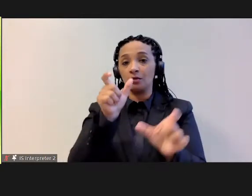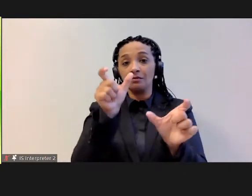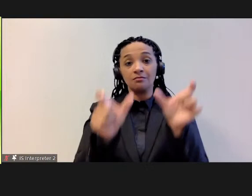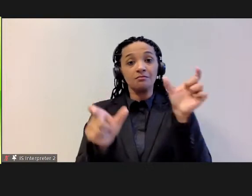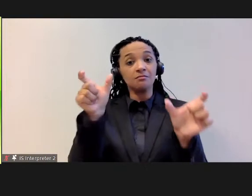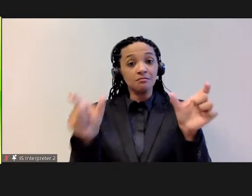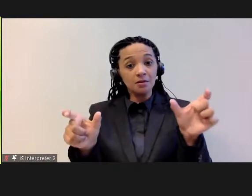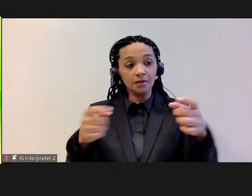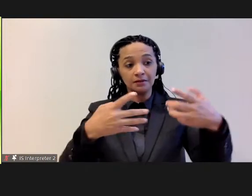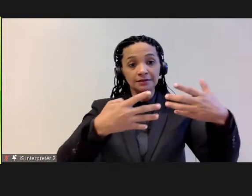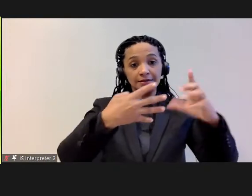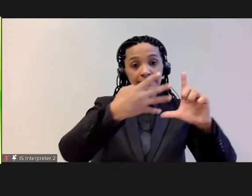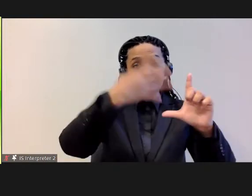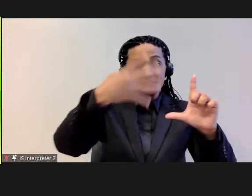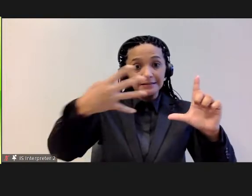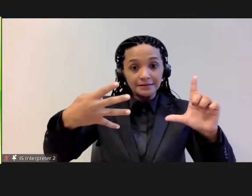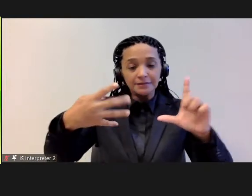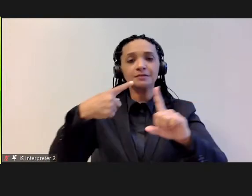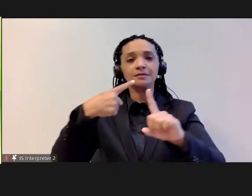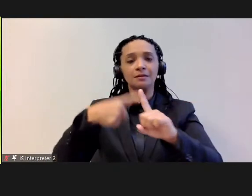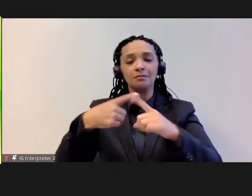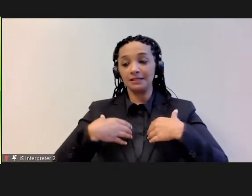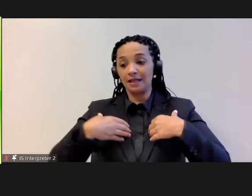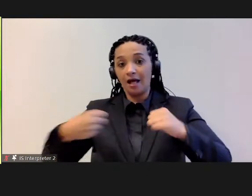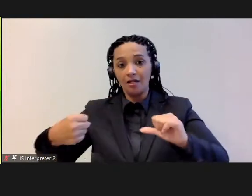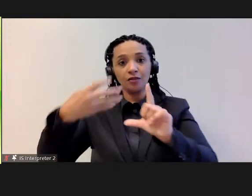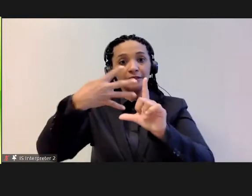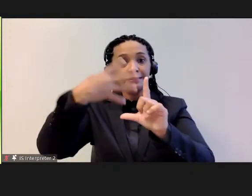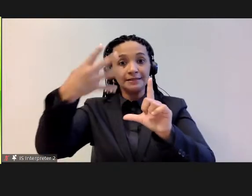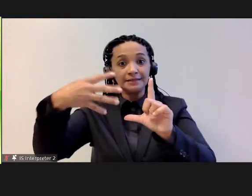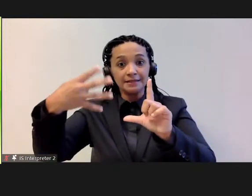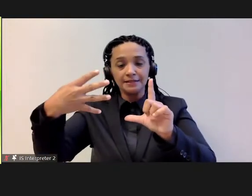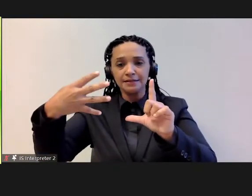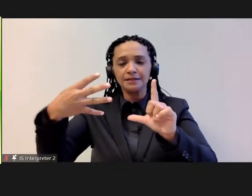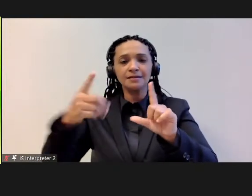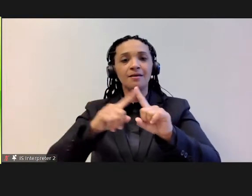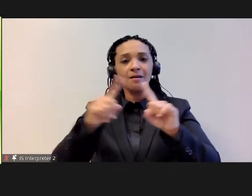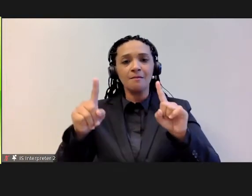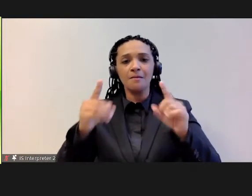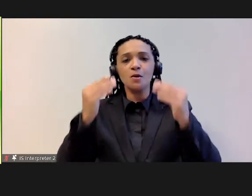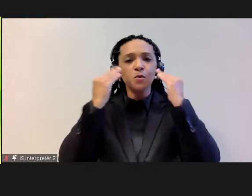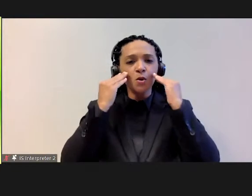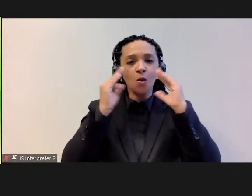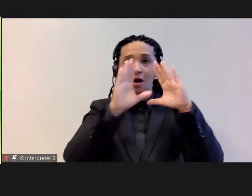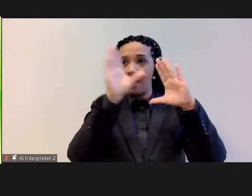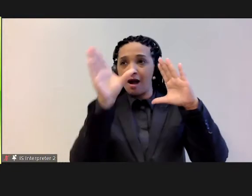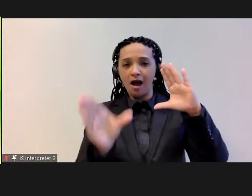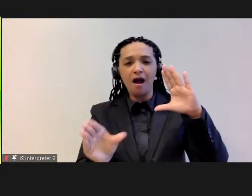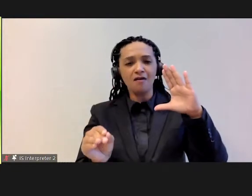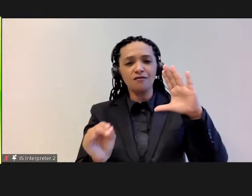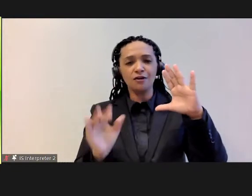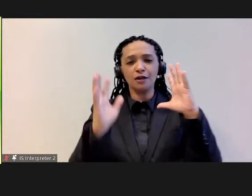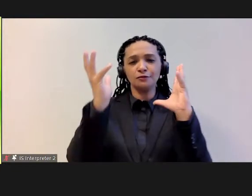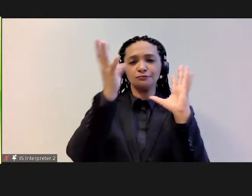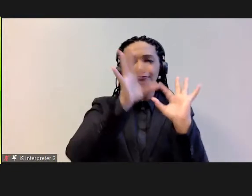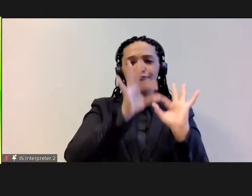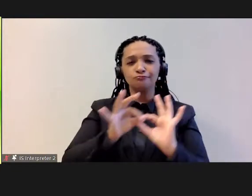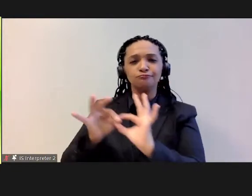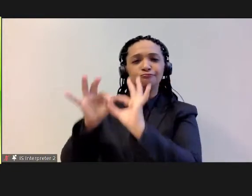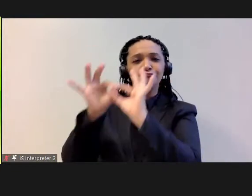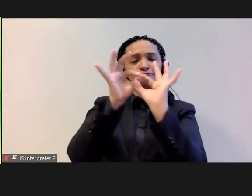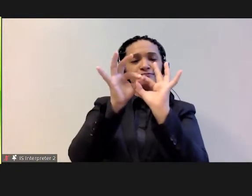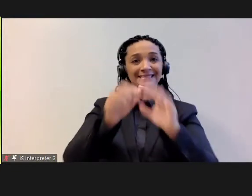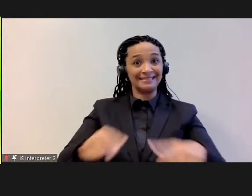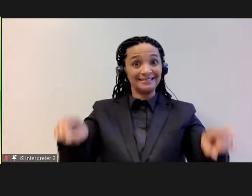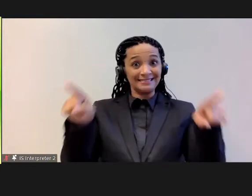through the popularly called DHS. And the methodology has been harmonized across Africa. Therefore, the outputs and